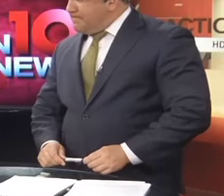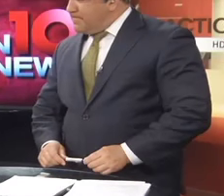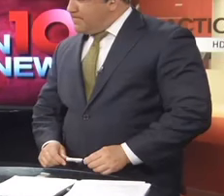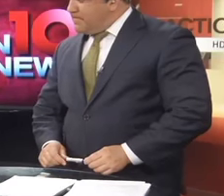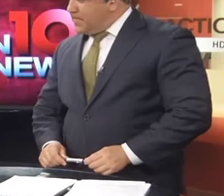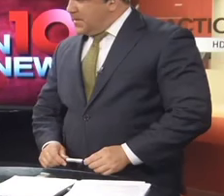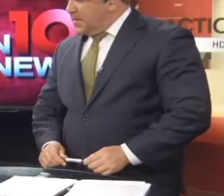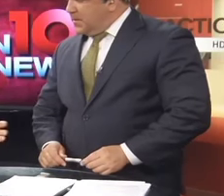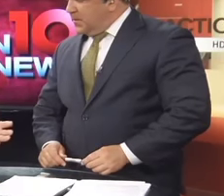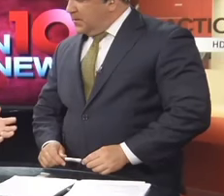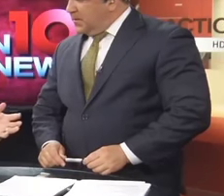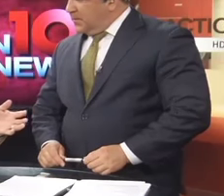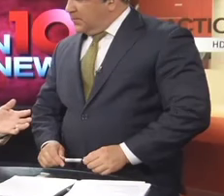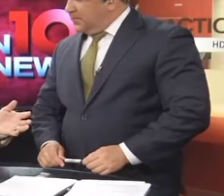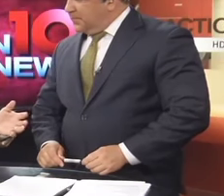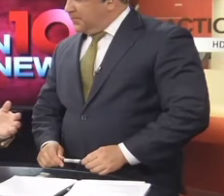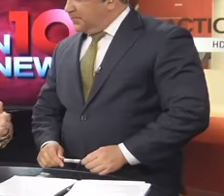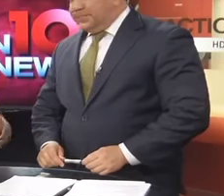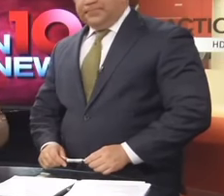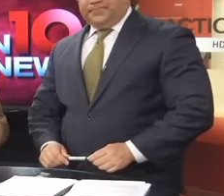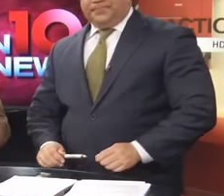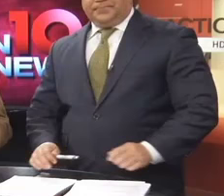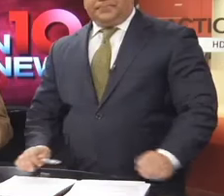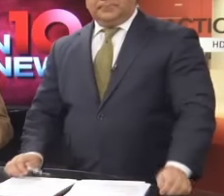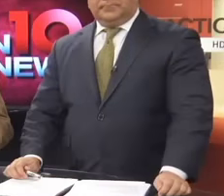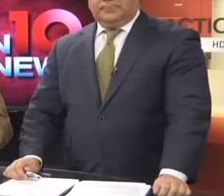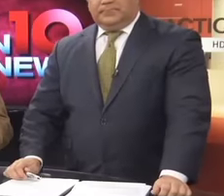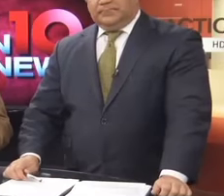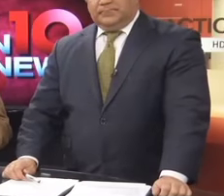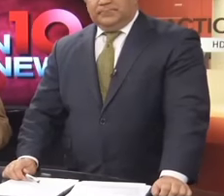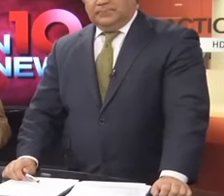afternoon, as the evening progresses. But right now, this